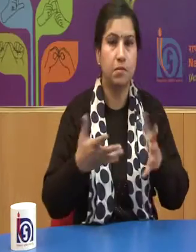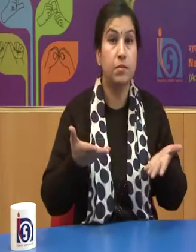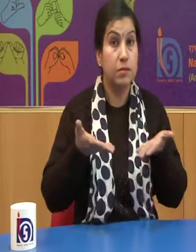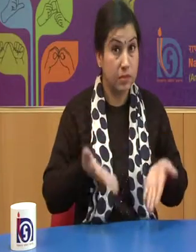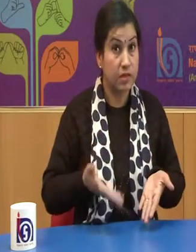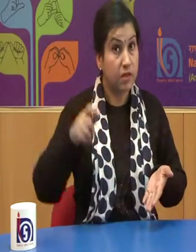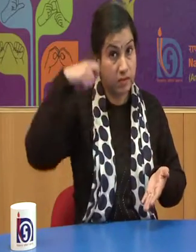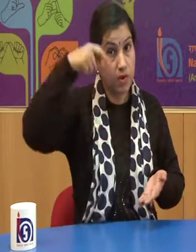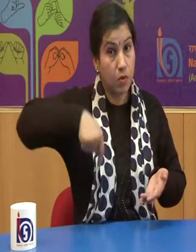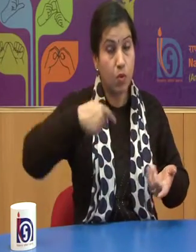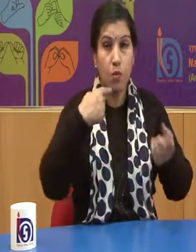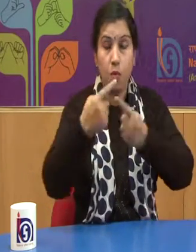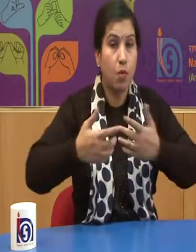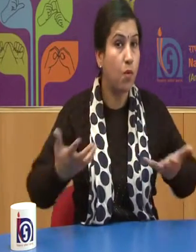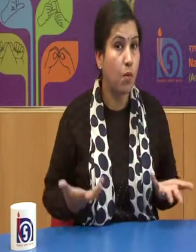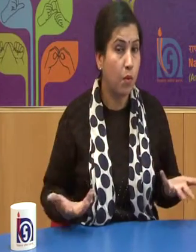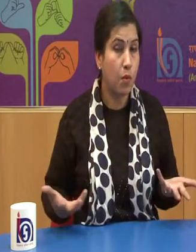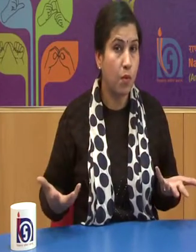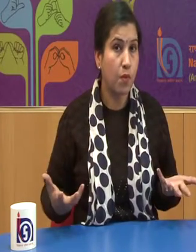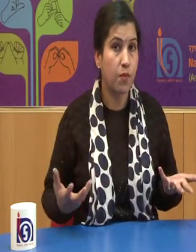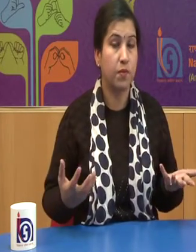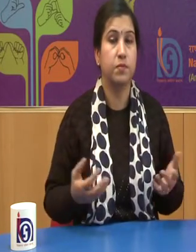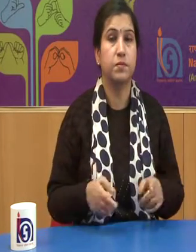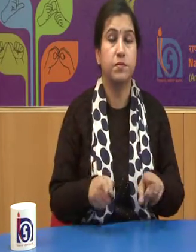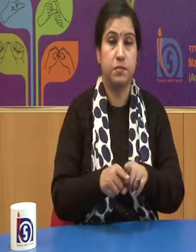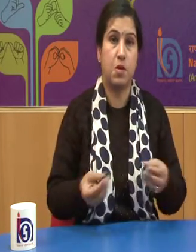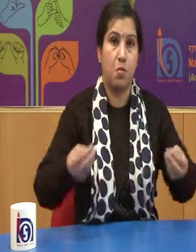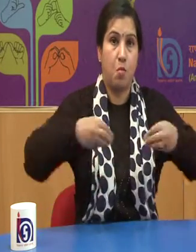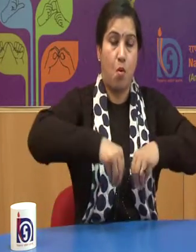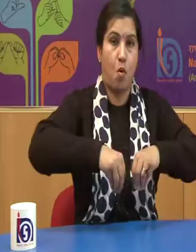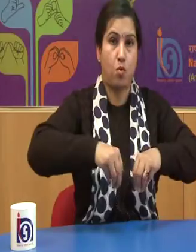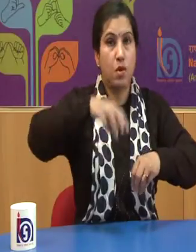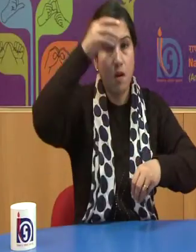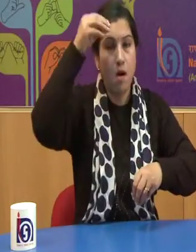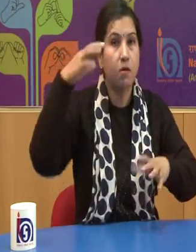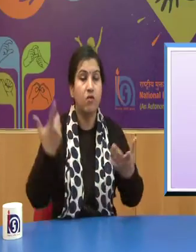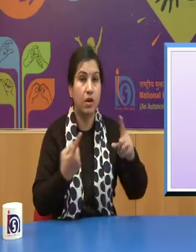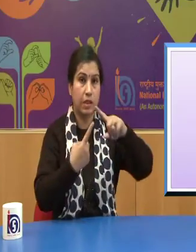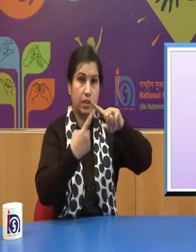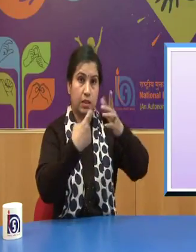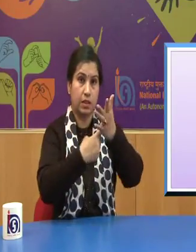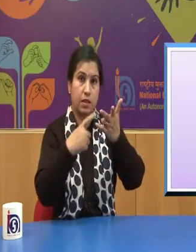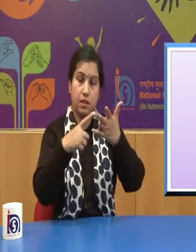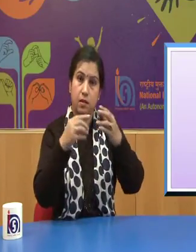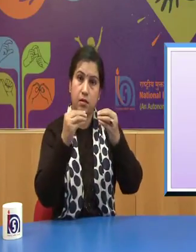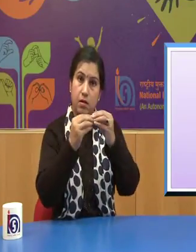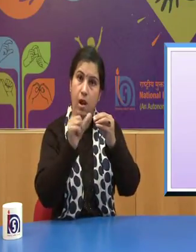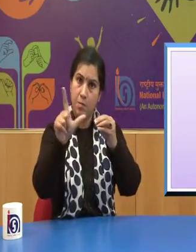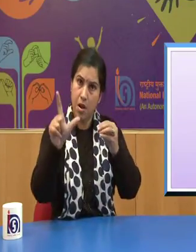As in this video, we are going to learn about tribal revolts.